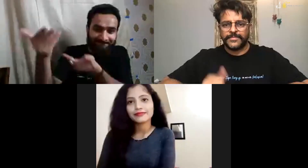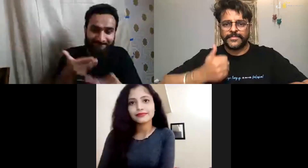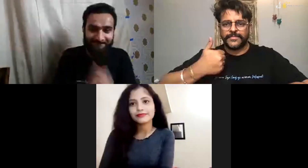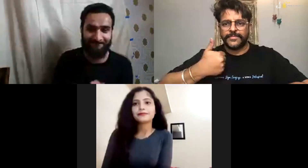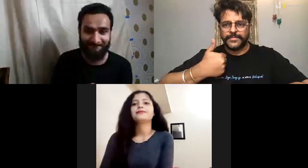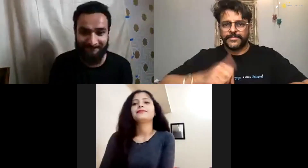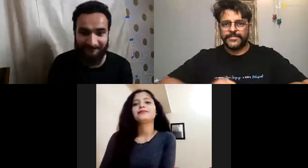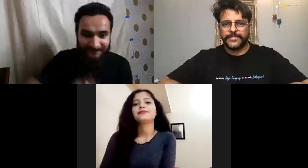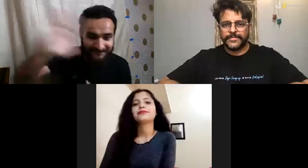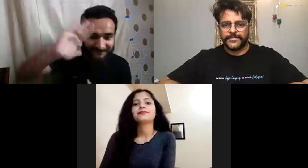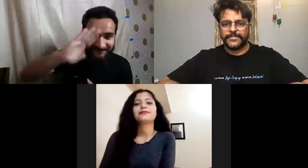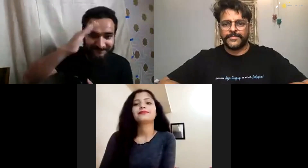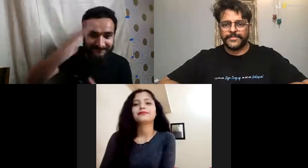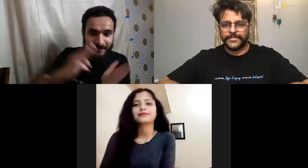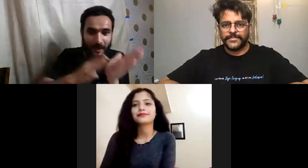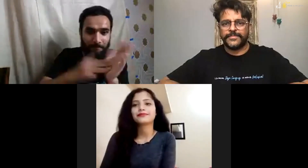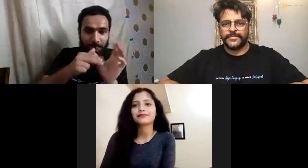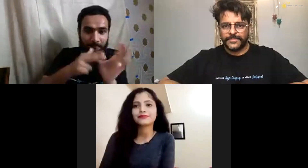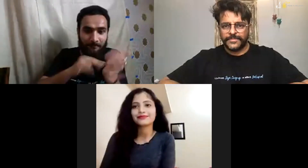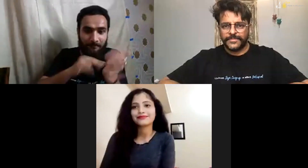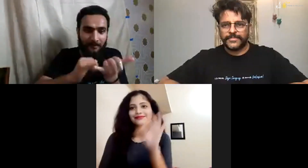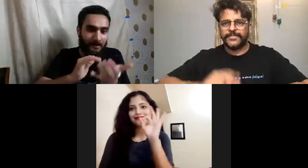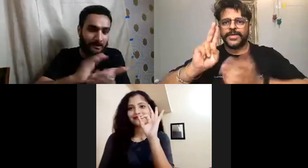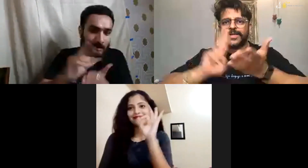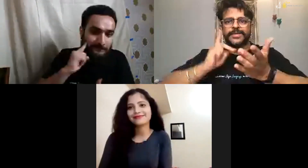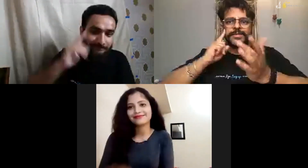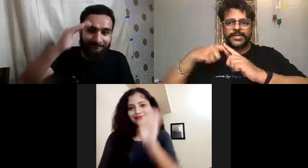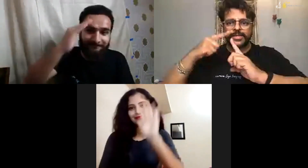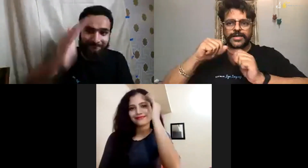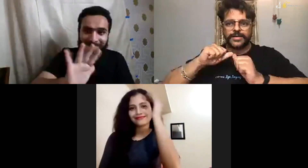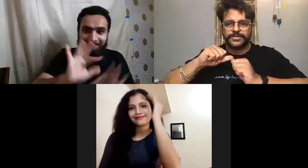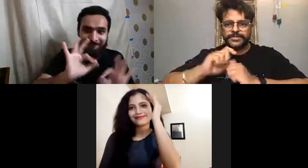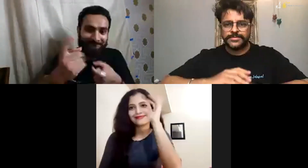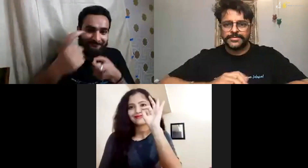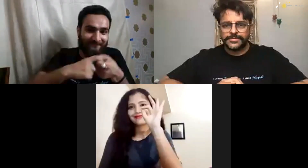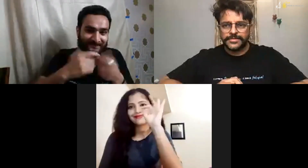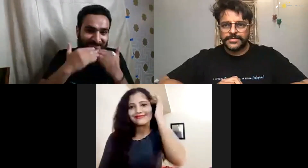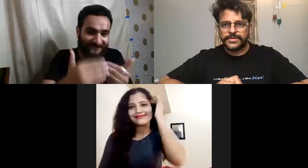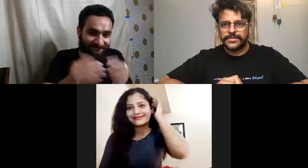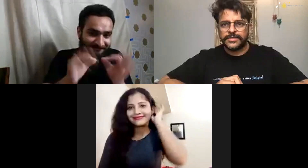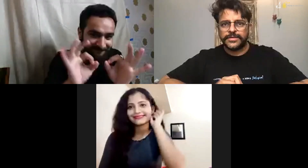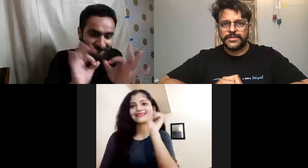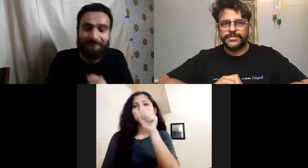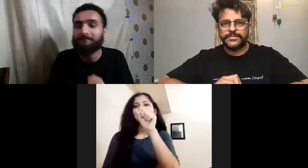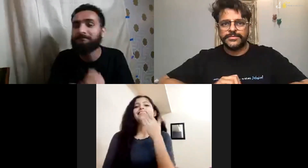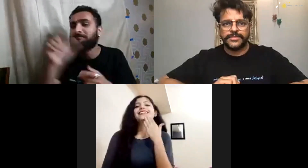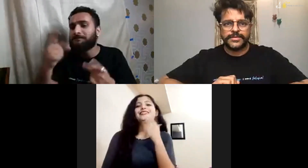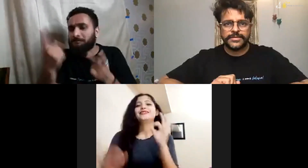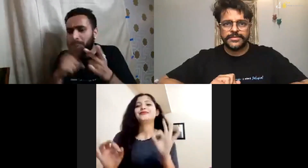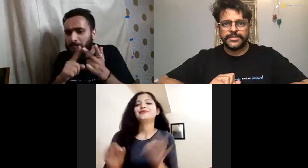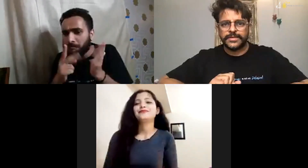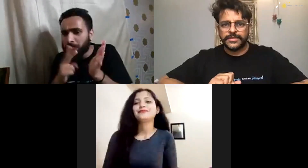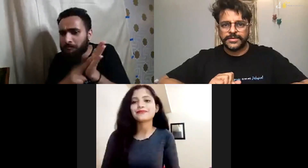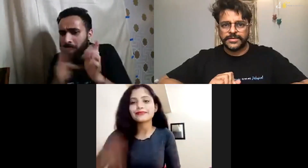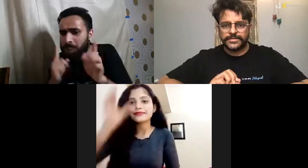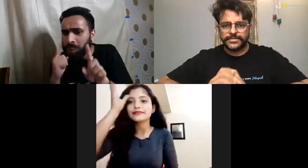to invite Mansi and Nikita. Hi, Mansi. Hi. And Nikita? And